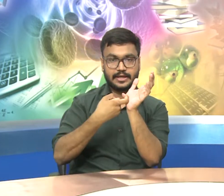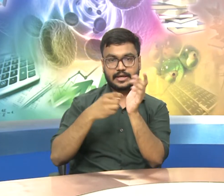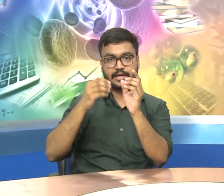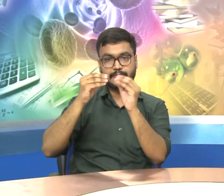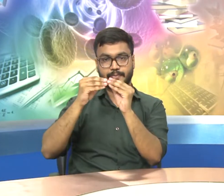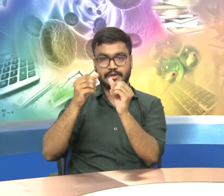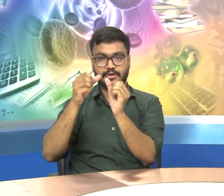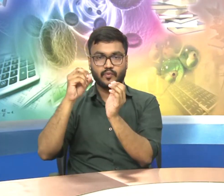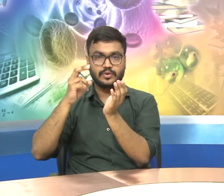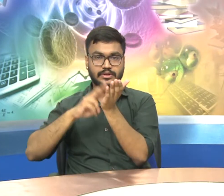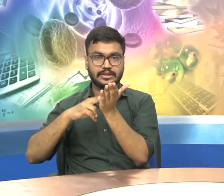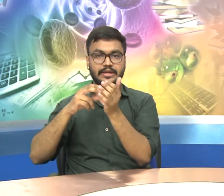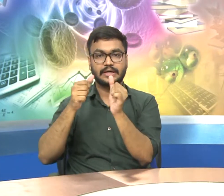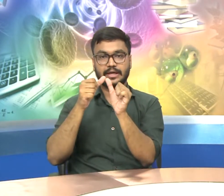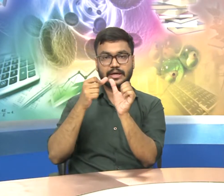Carbonaria.